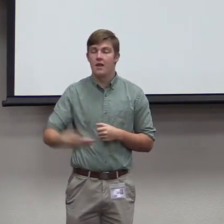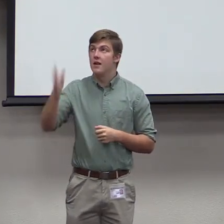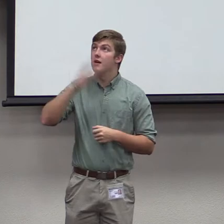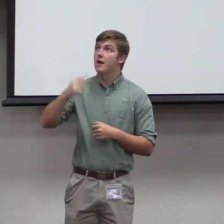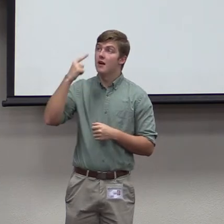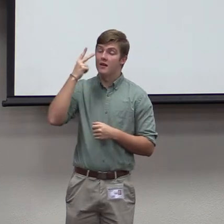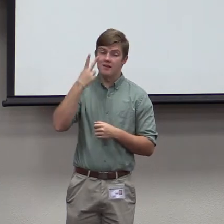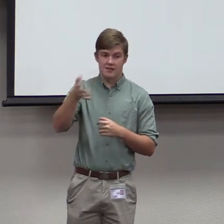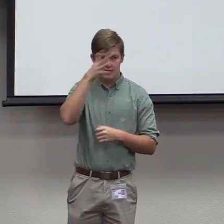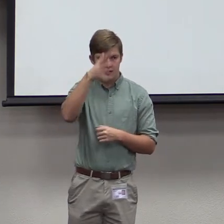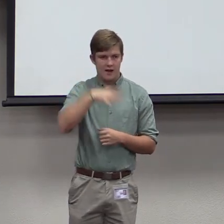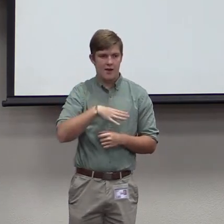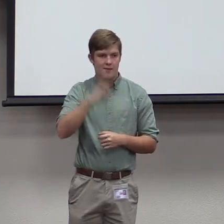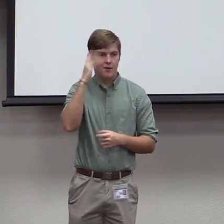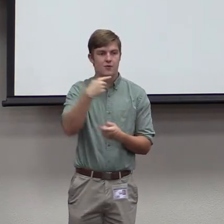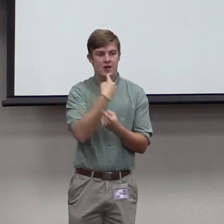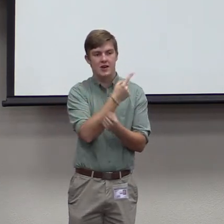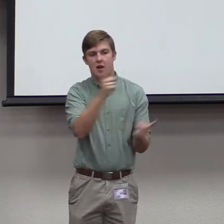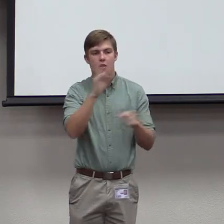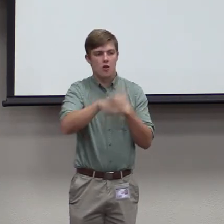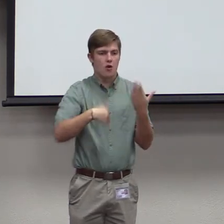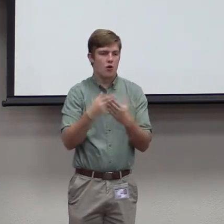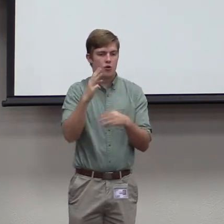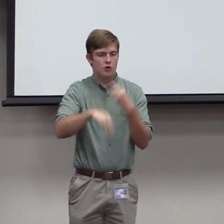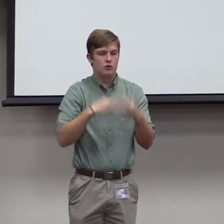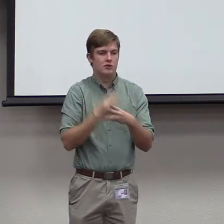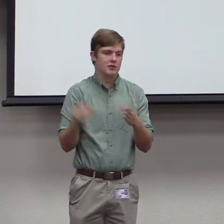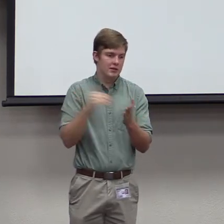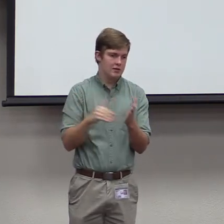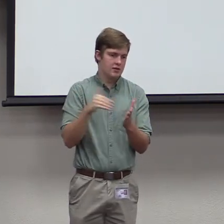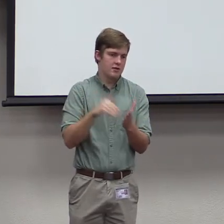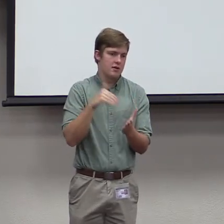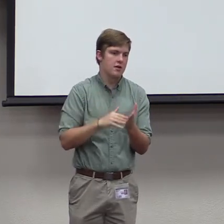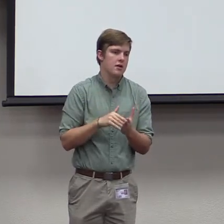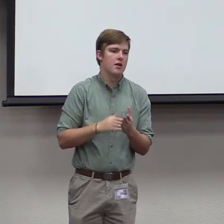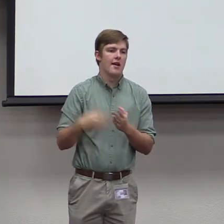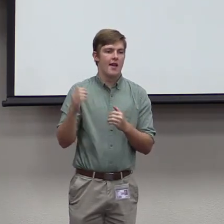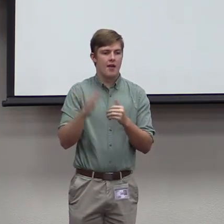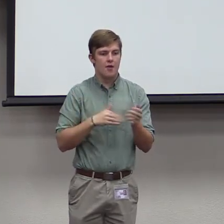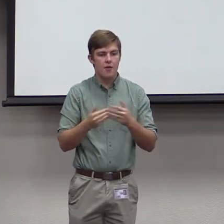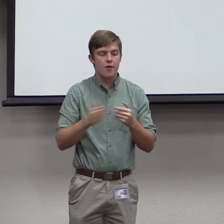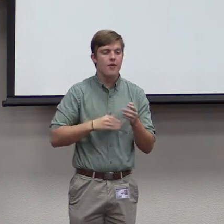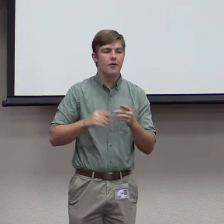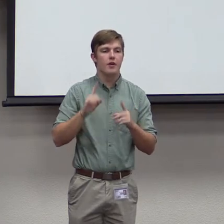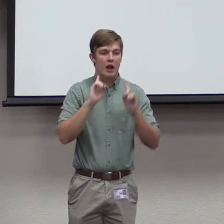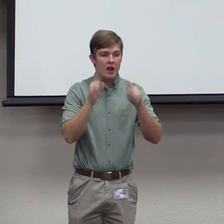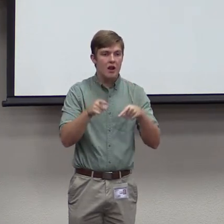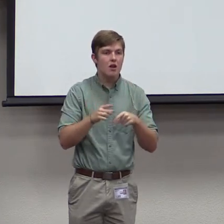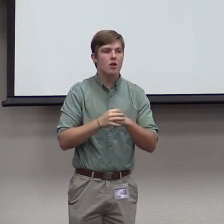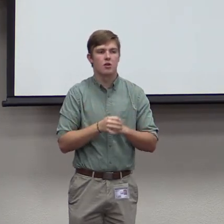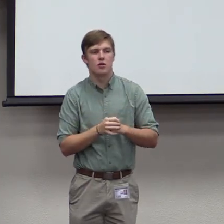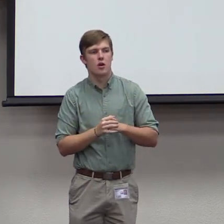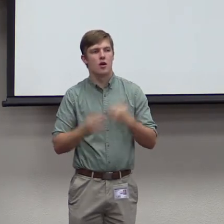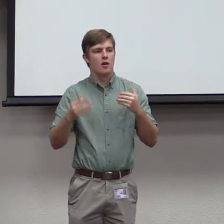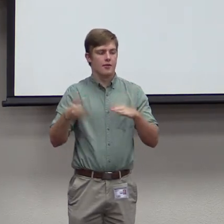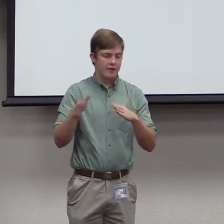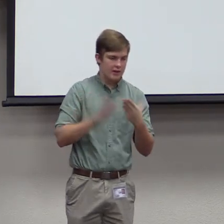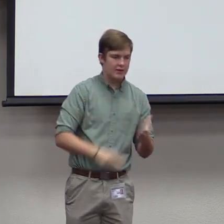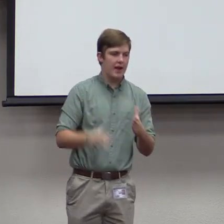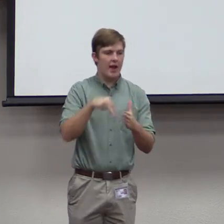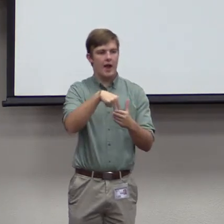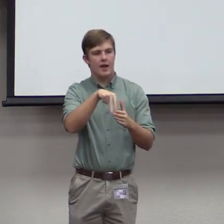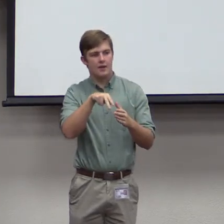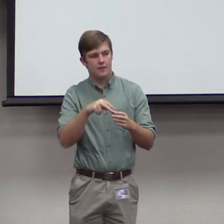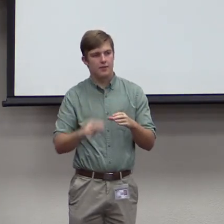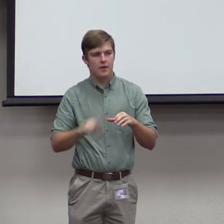God saw a man who would tell the whole world over and over, everywhere he went, that Jesus died, that he was buried, and he got up and walked